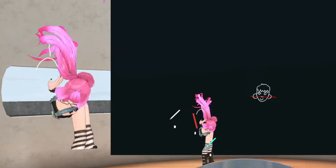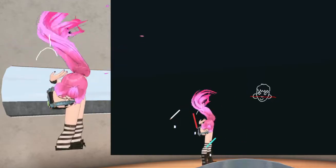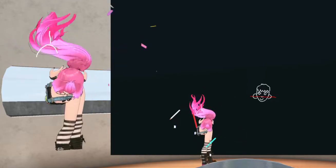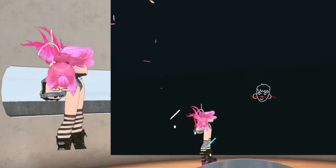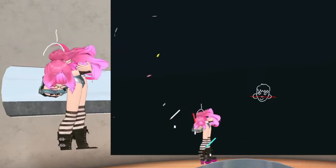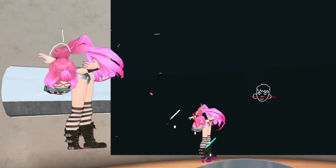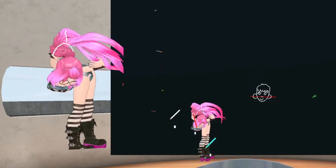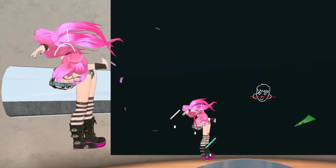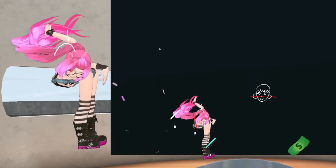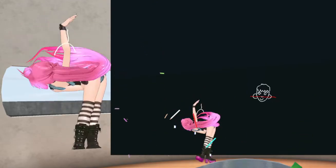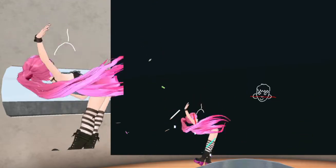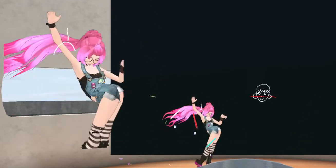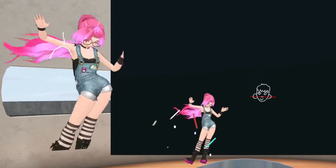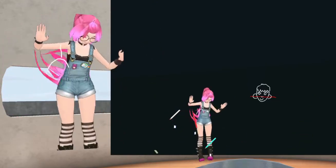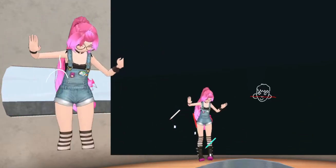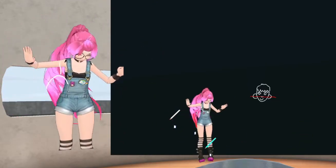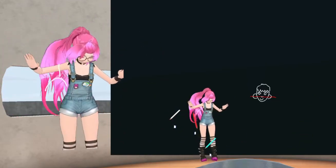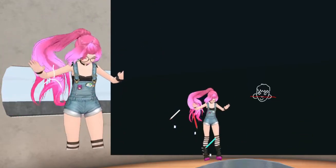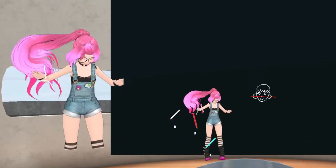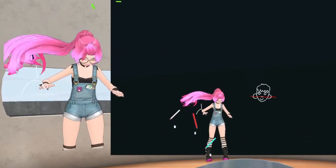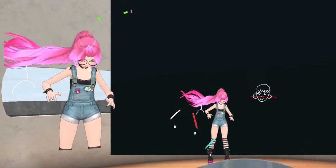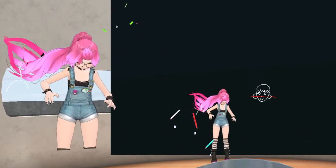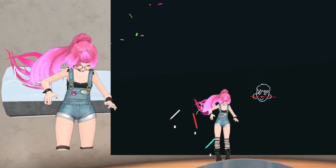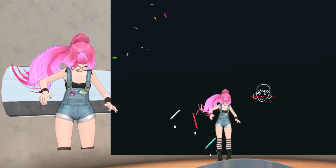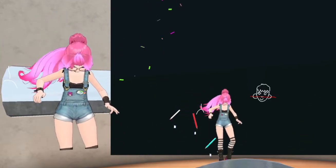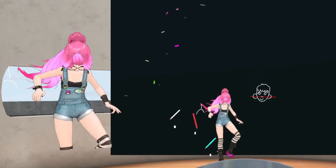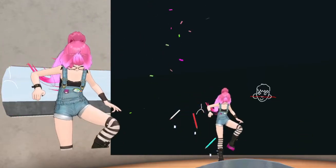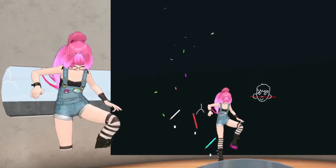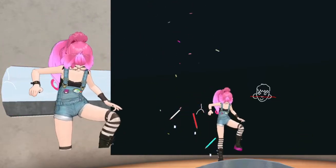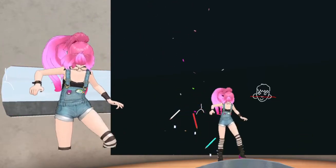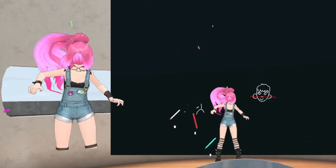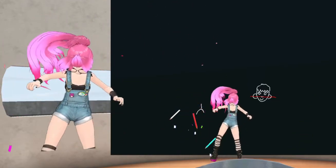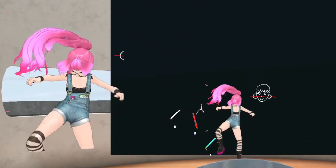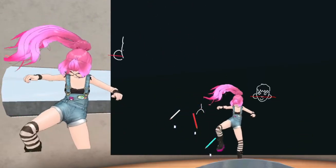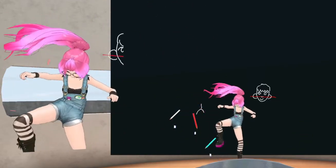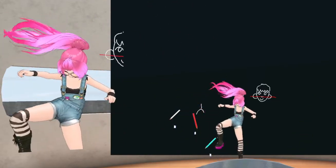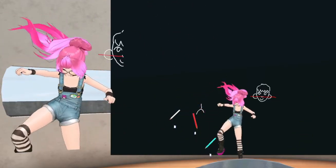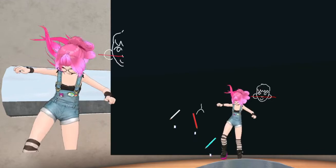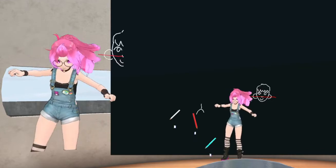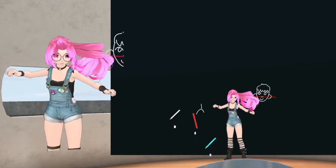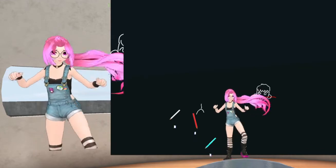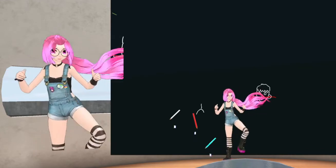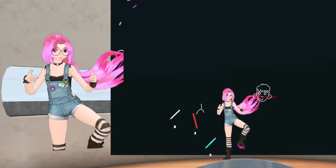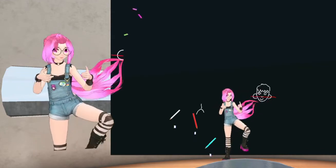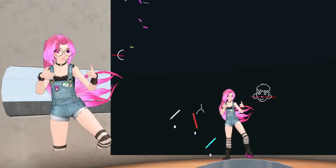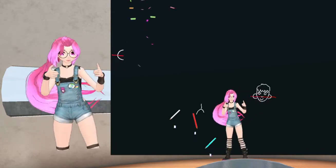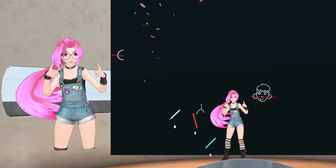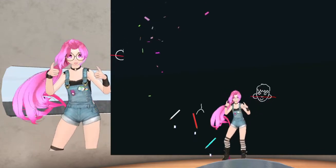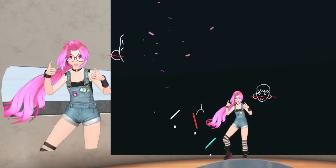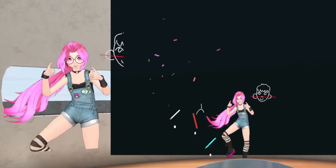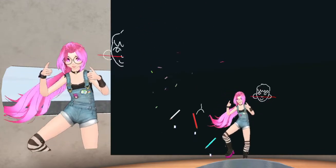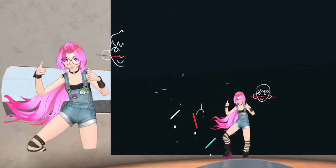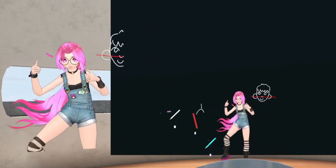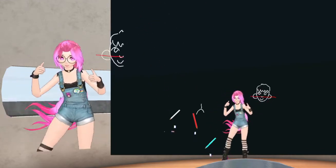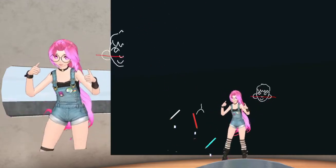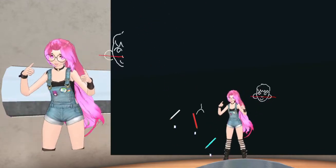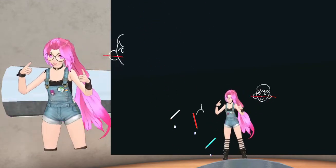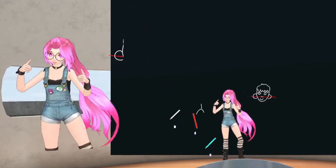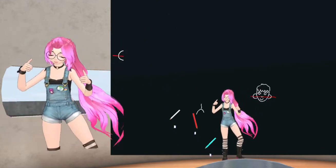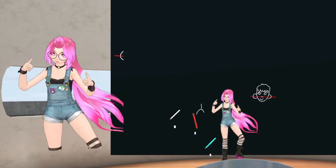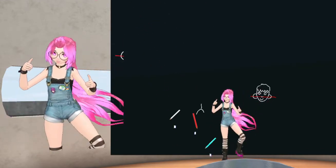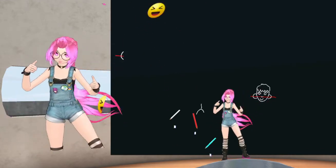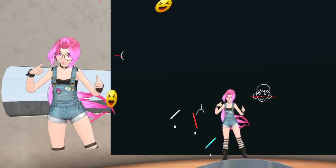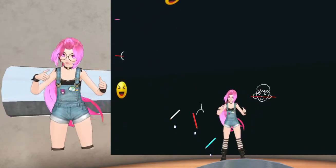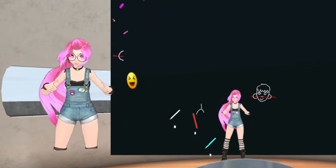to you, I around. promise! Oh God! Okay. That's some good Jenny yoga. That's some, Praise that's some really Gabe good New. Jenny. Hey!